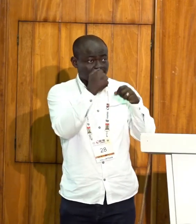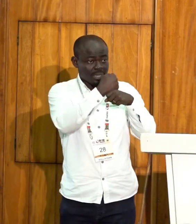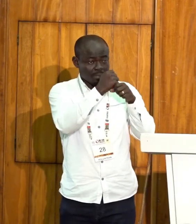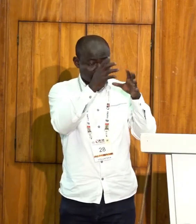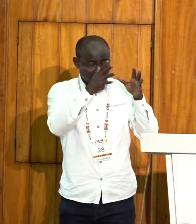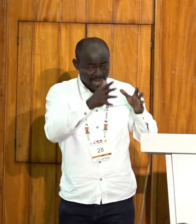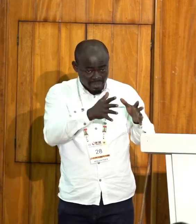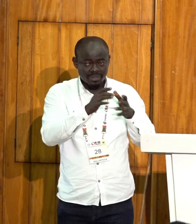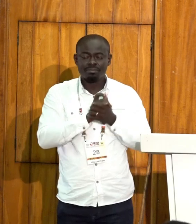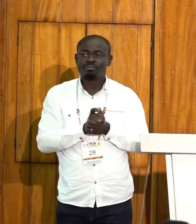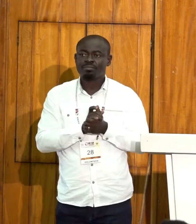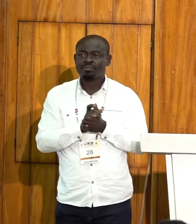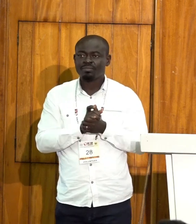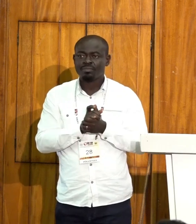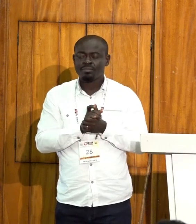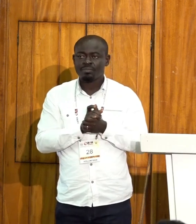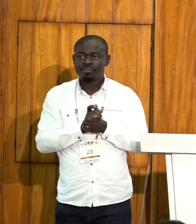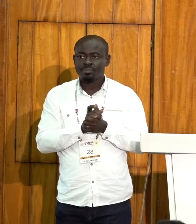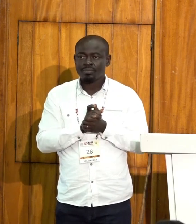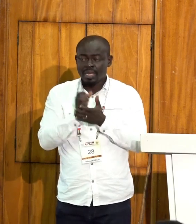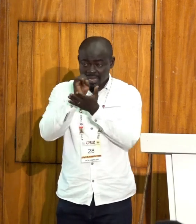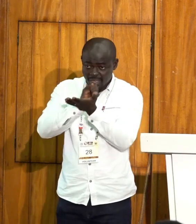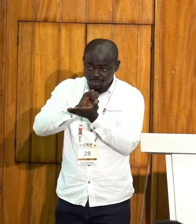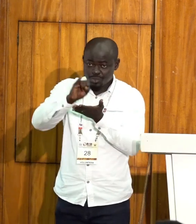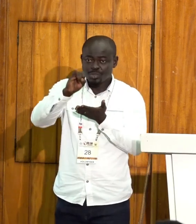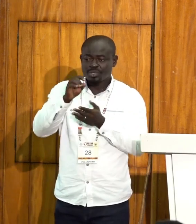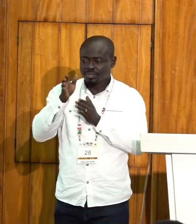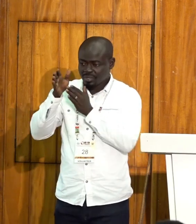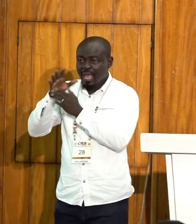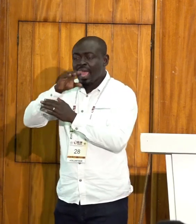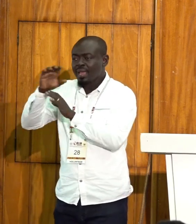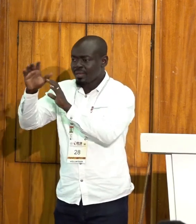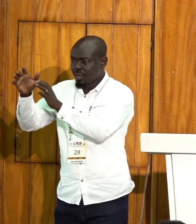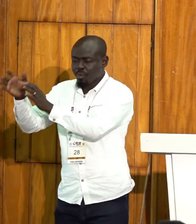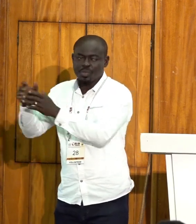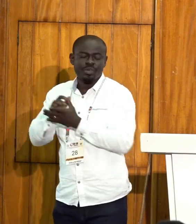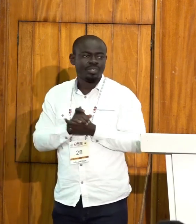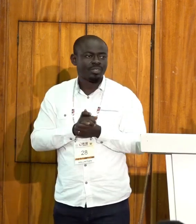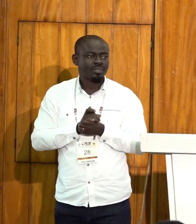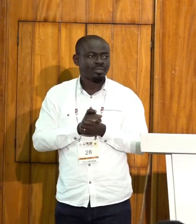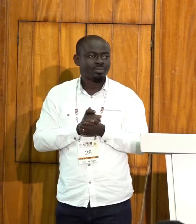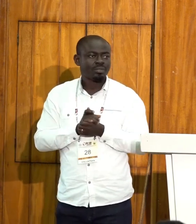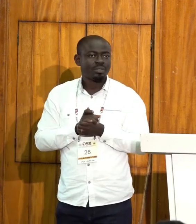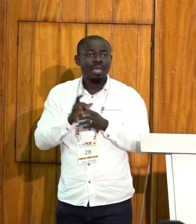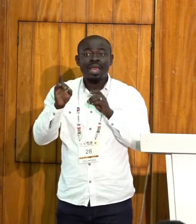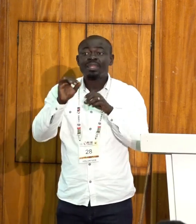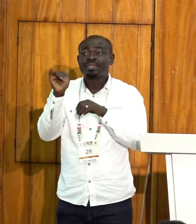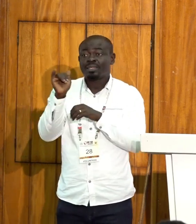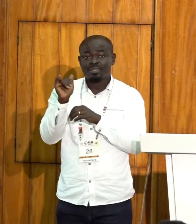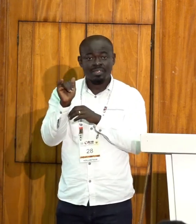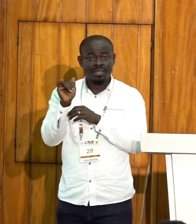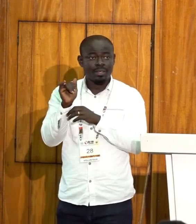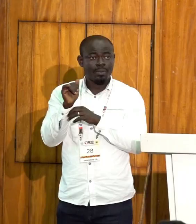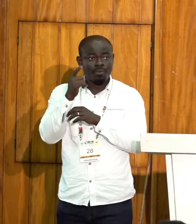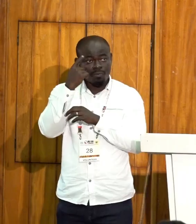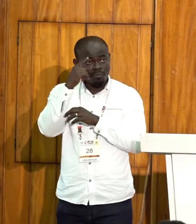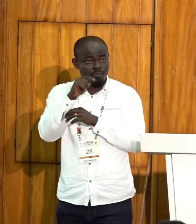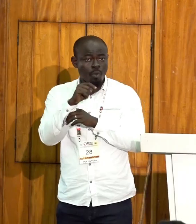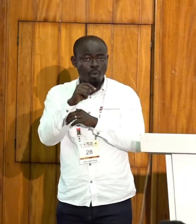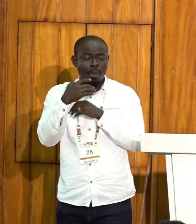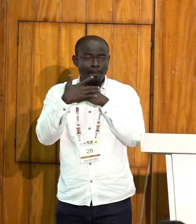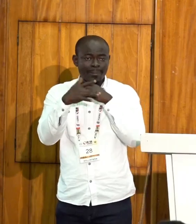policymakers, the institutions, and the community. I did the same vein, we did the same for blood